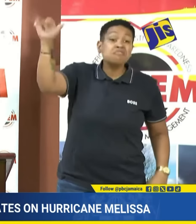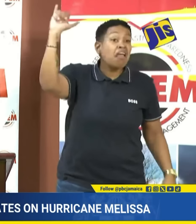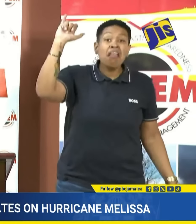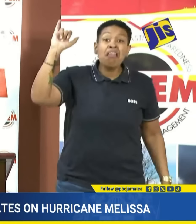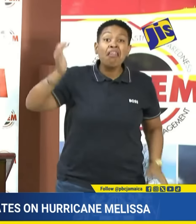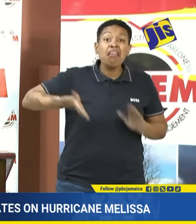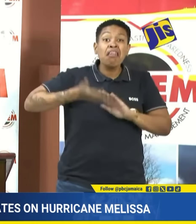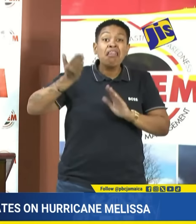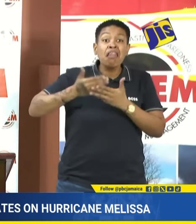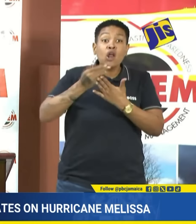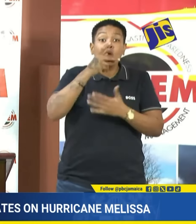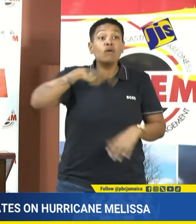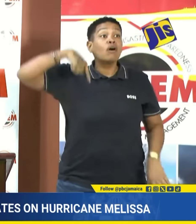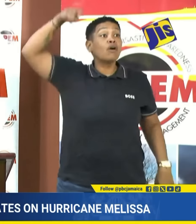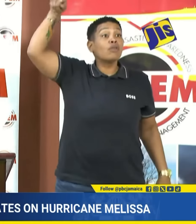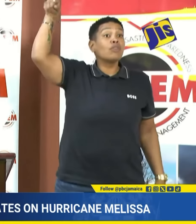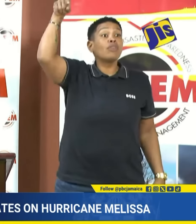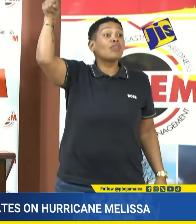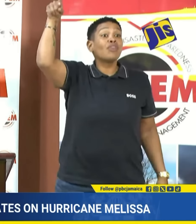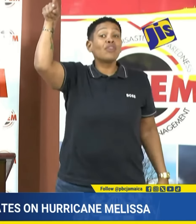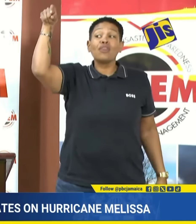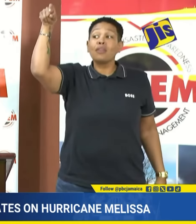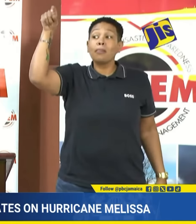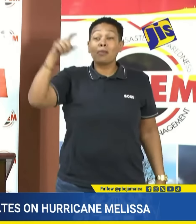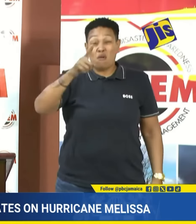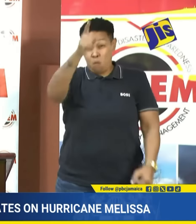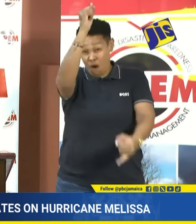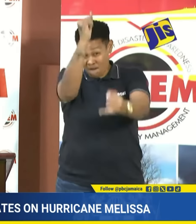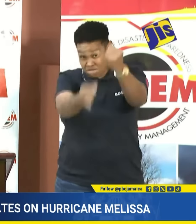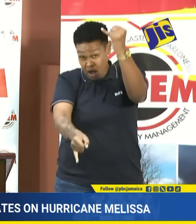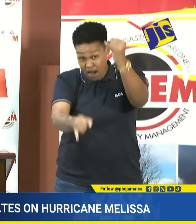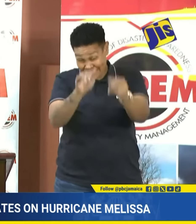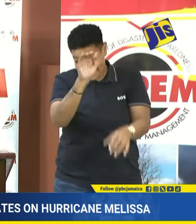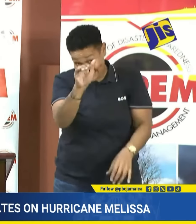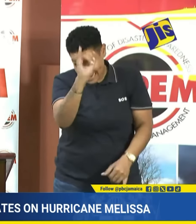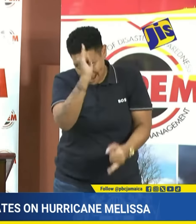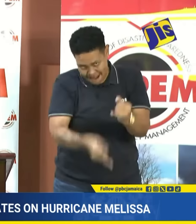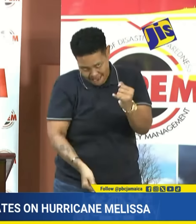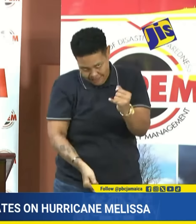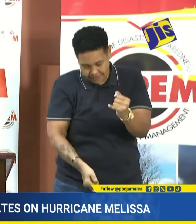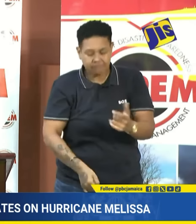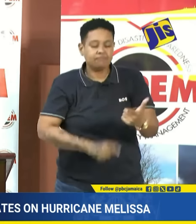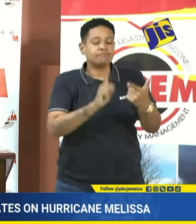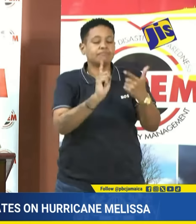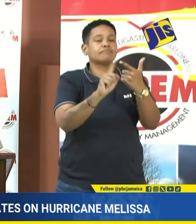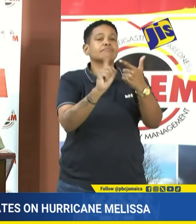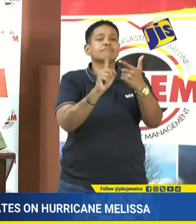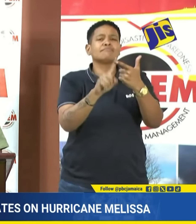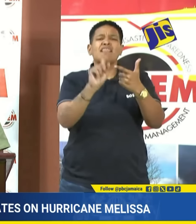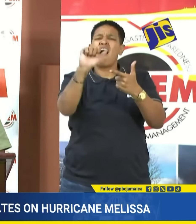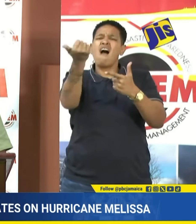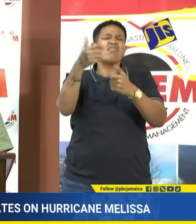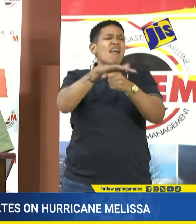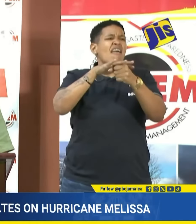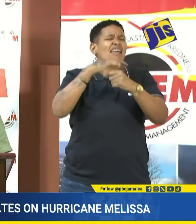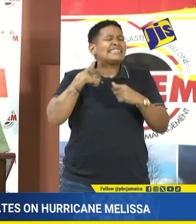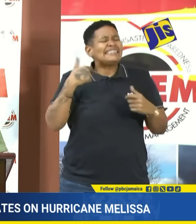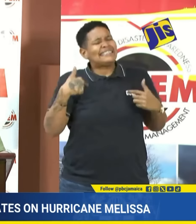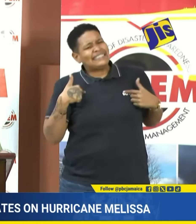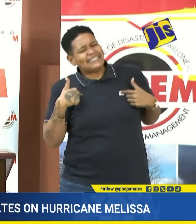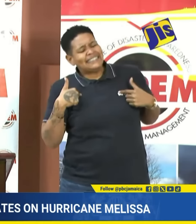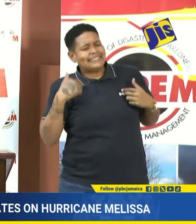up, making one final appeal. The other area of concern